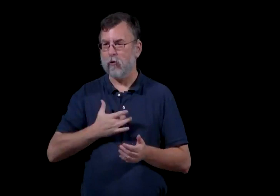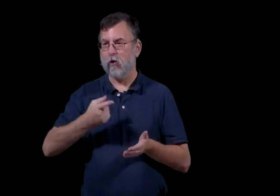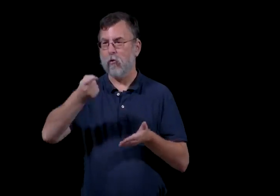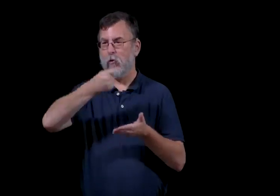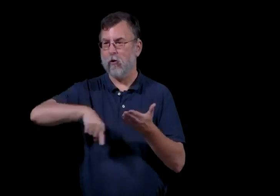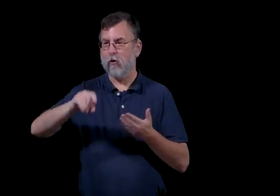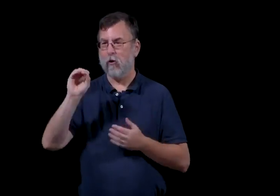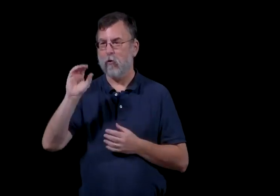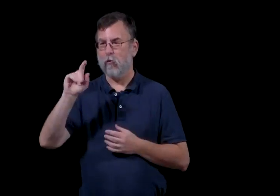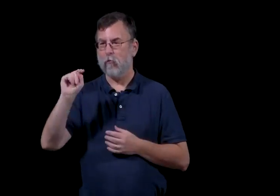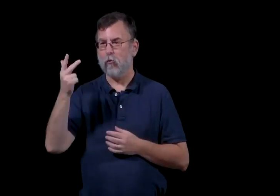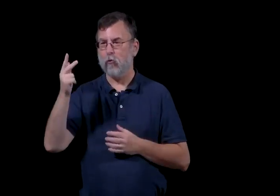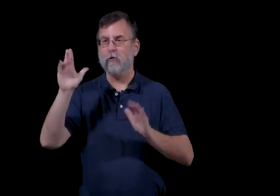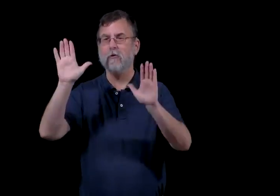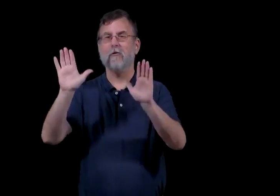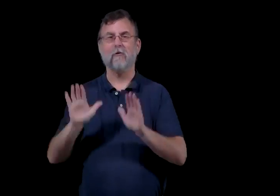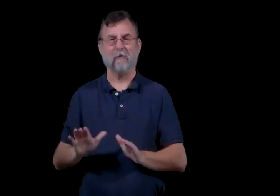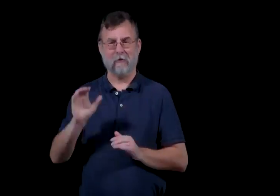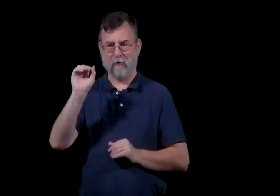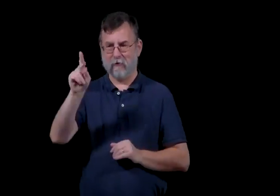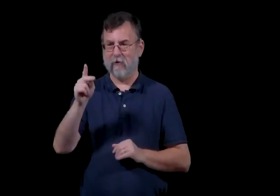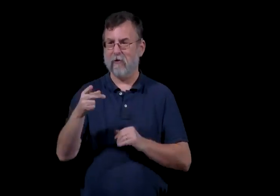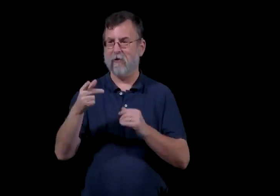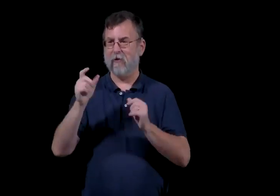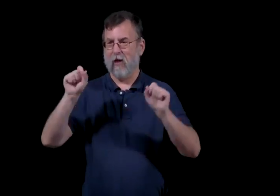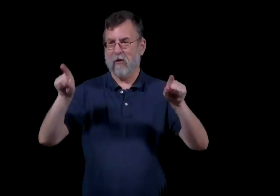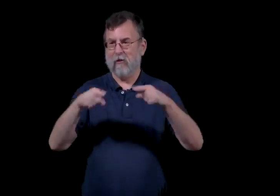David is saying there's a birthday next week, October the 2nd.